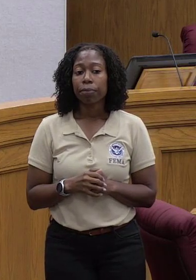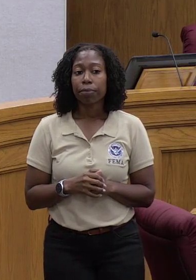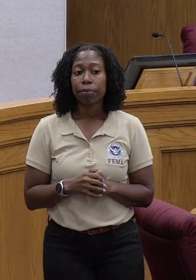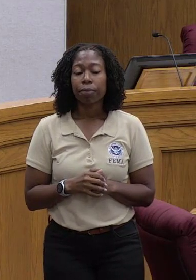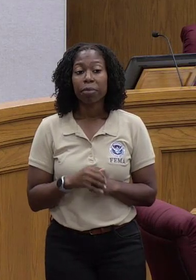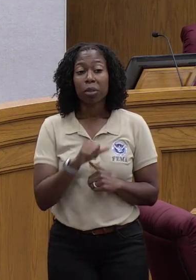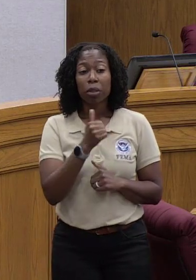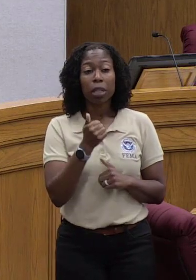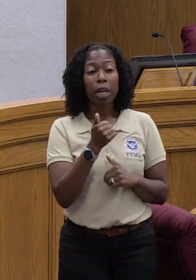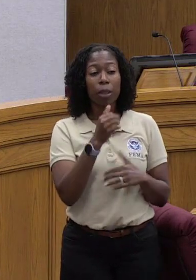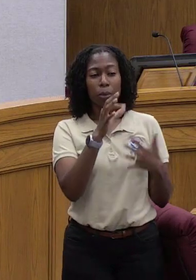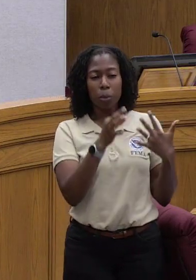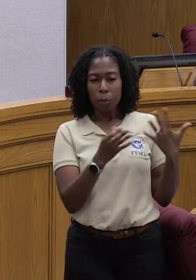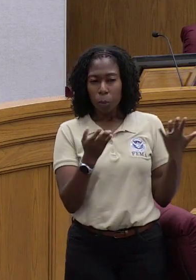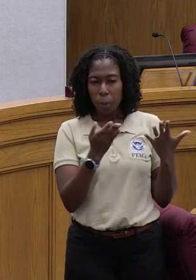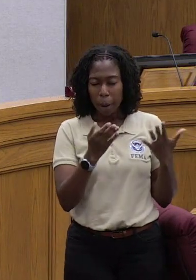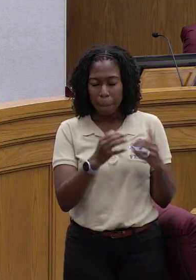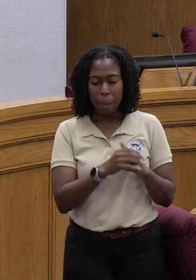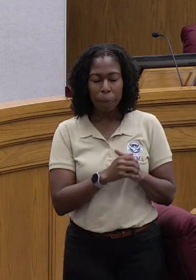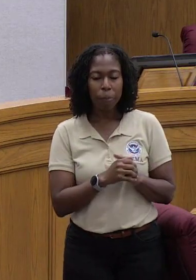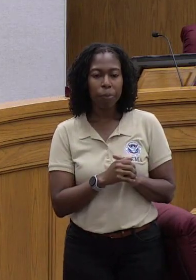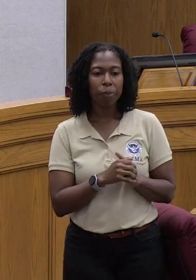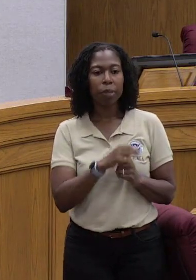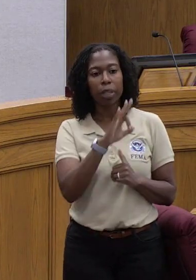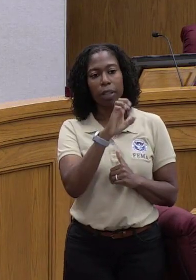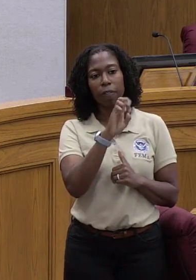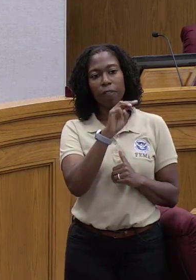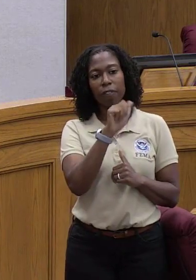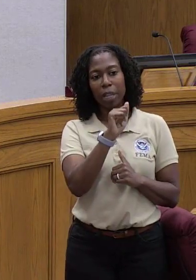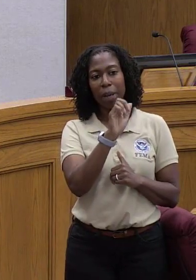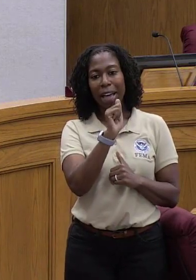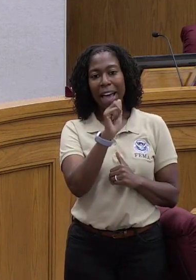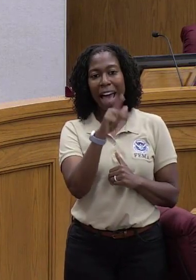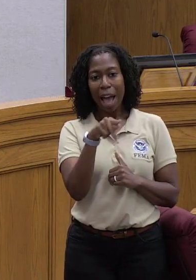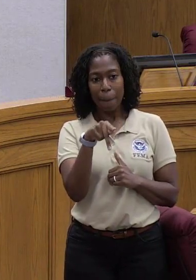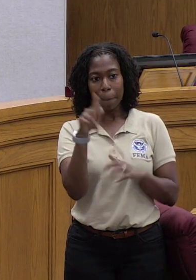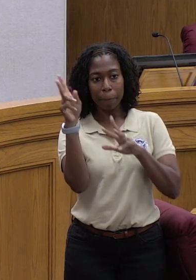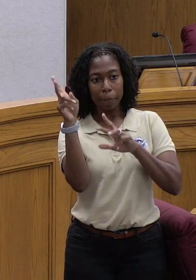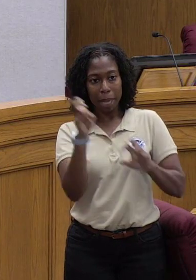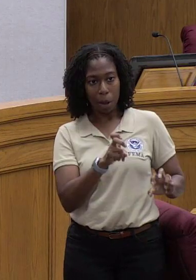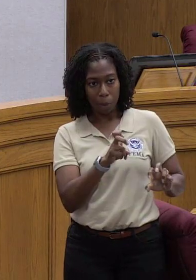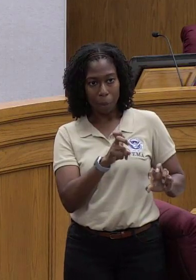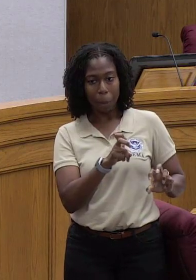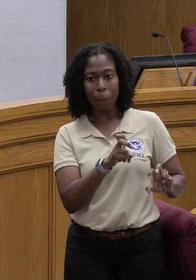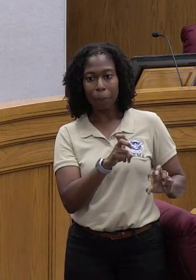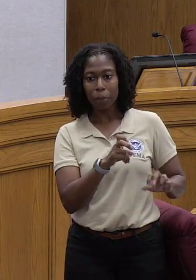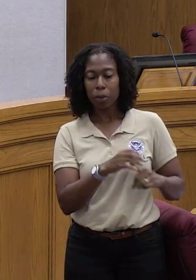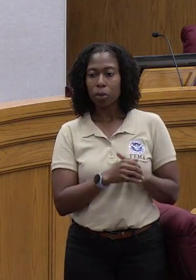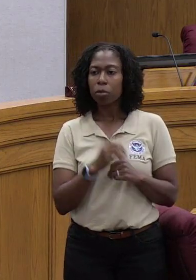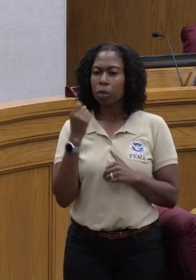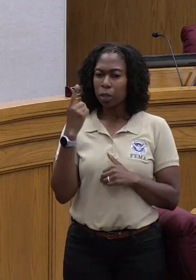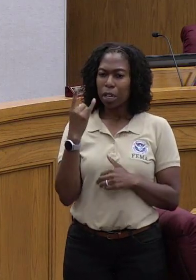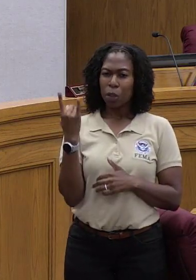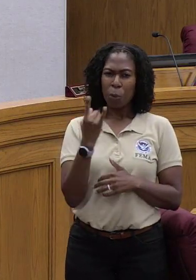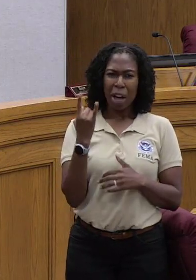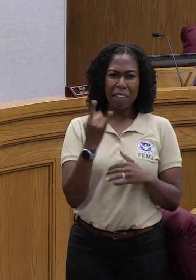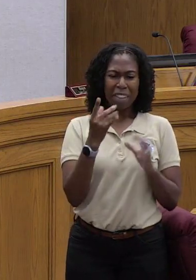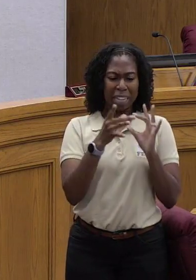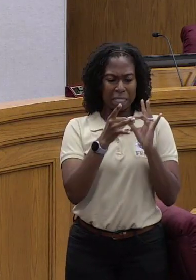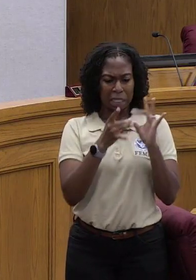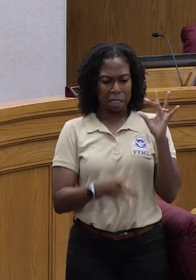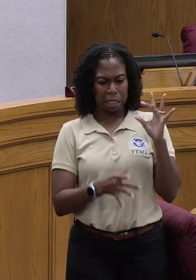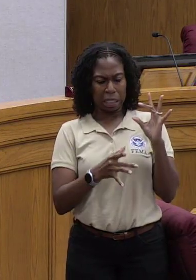is by downloading and using the FEMA app. Now, I realize that, your Wi-Fi connection, internet